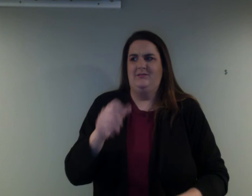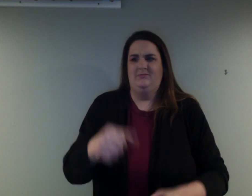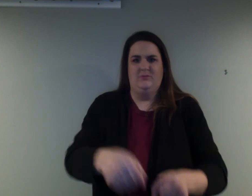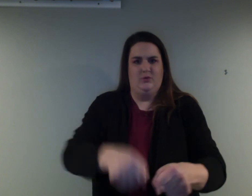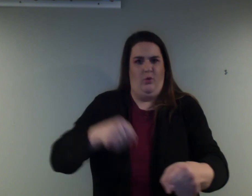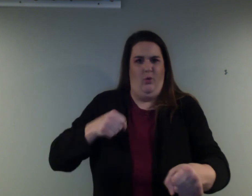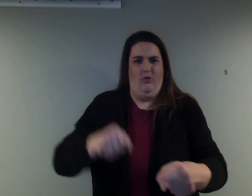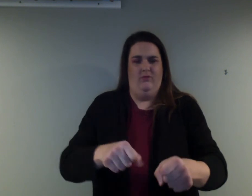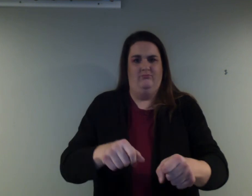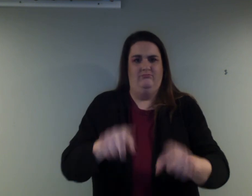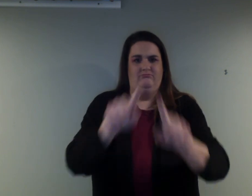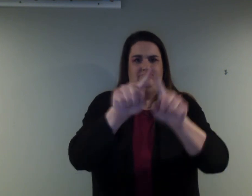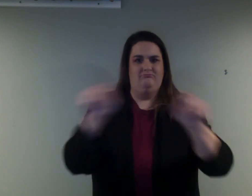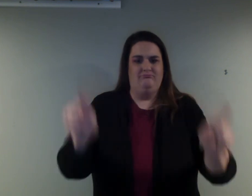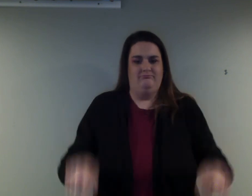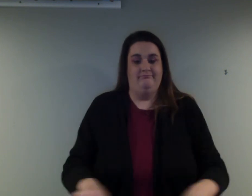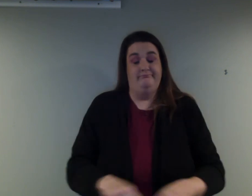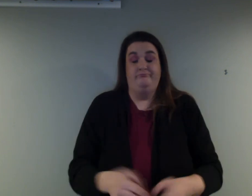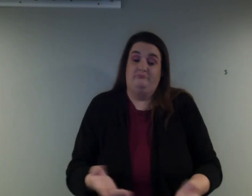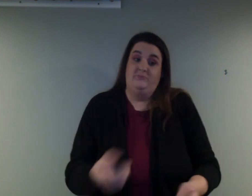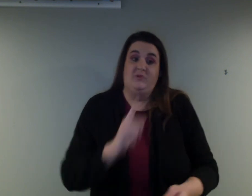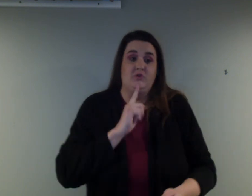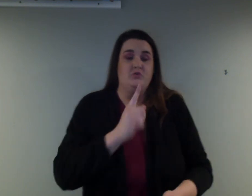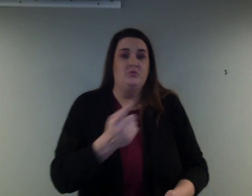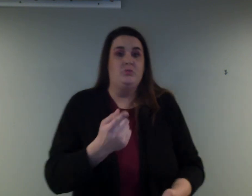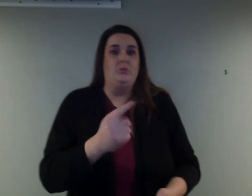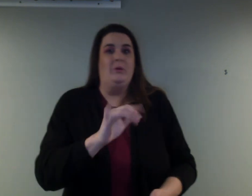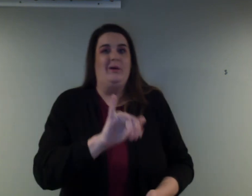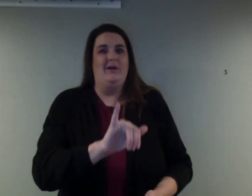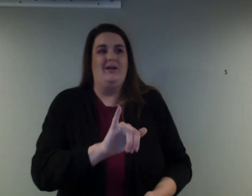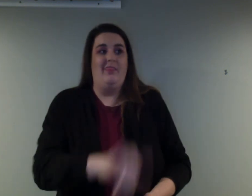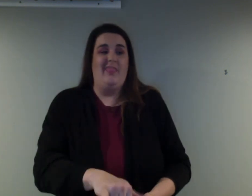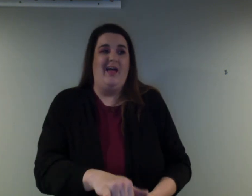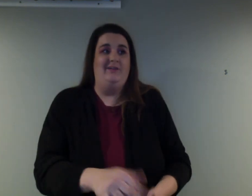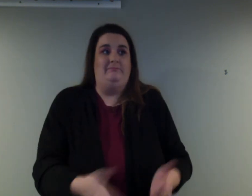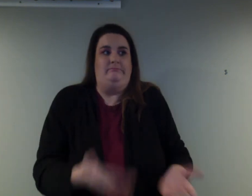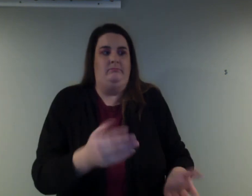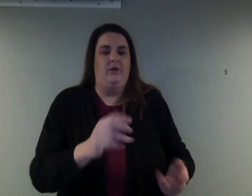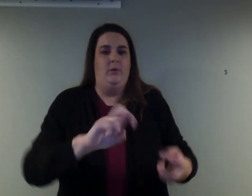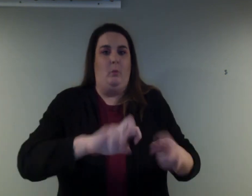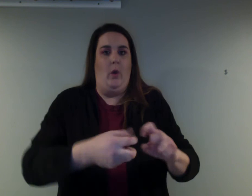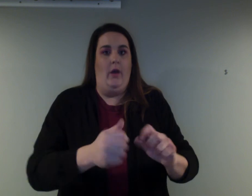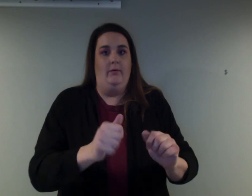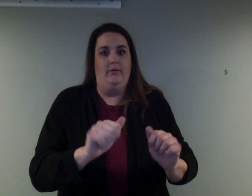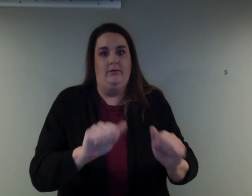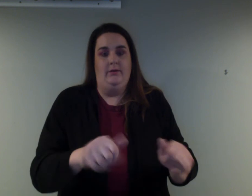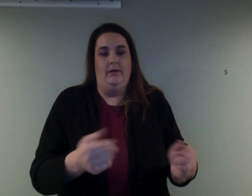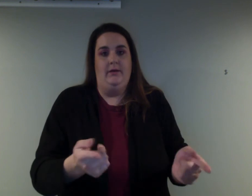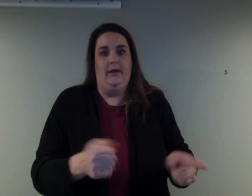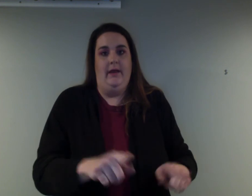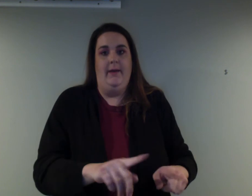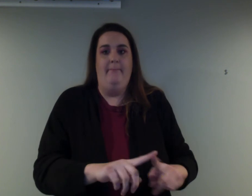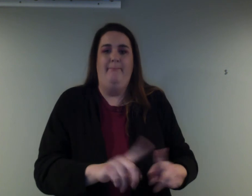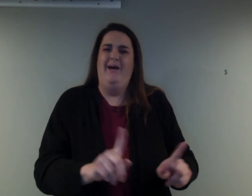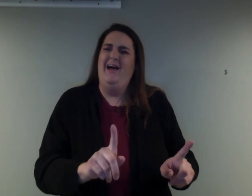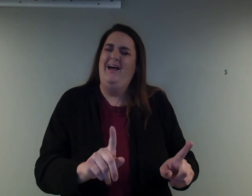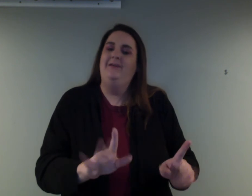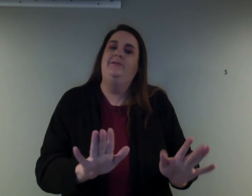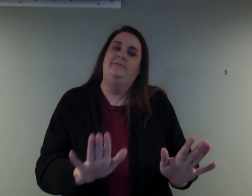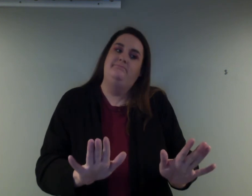And you're right. That could complicate your calculations somewhat, but we'll let Mr.